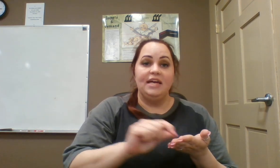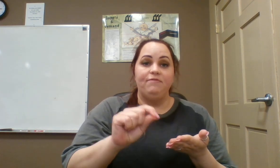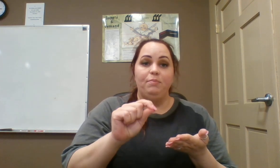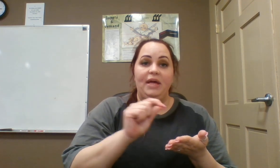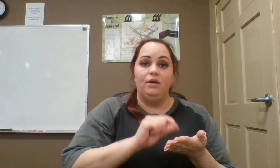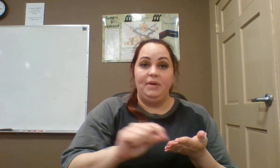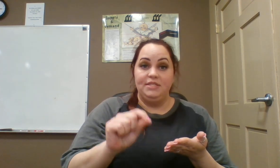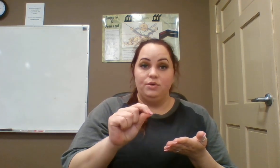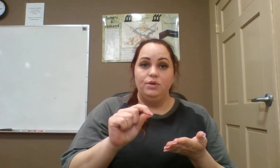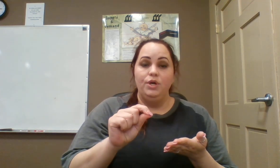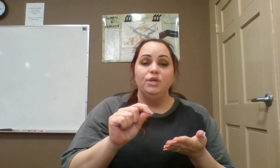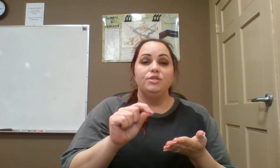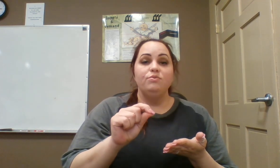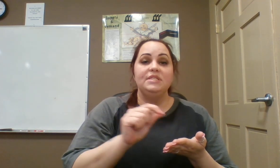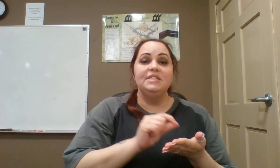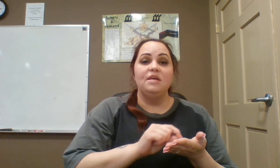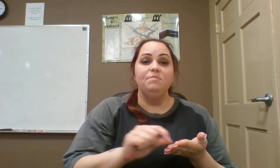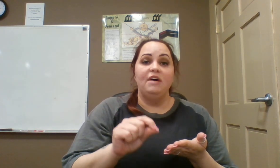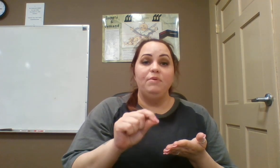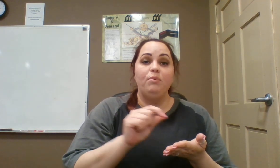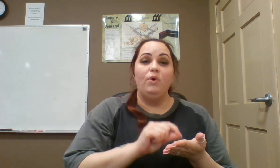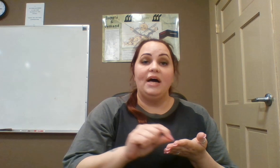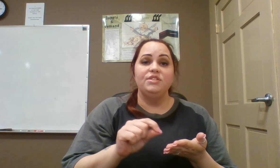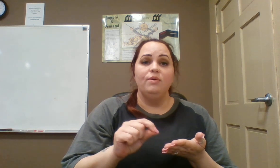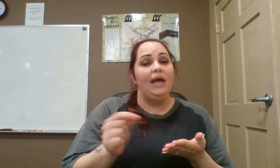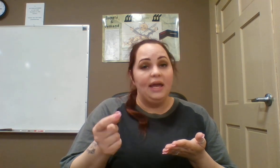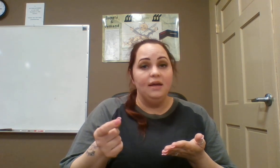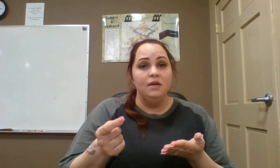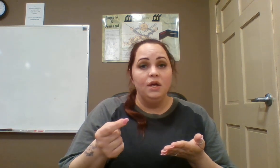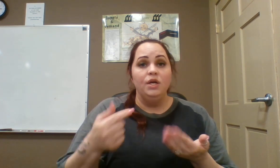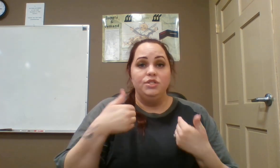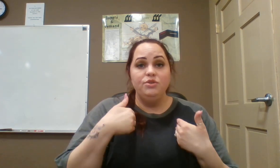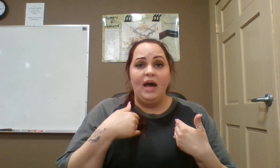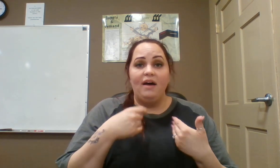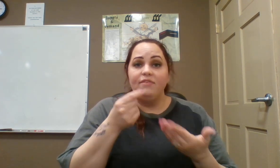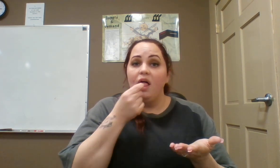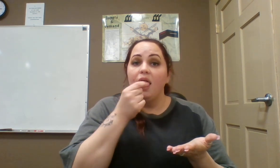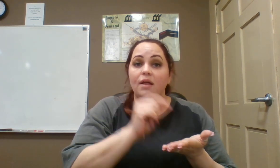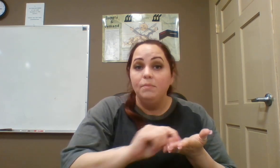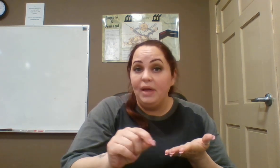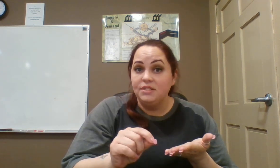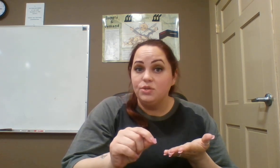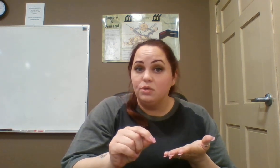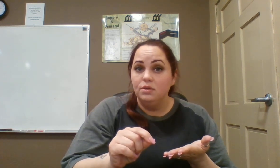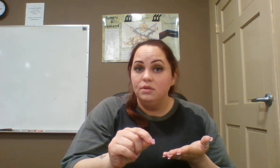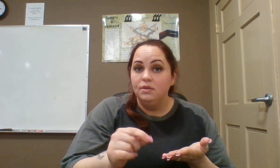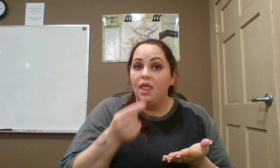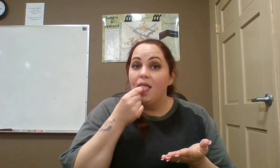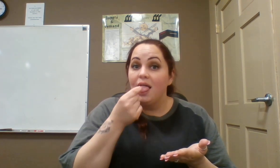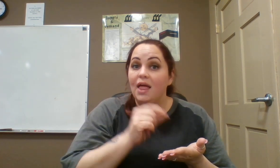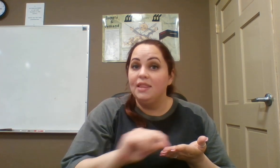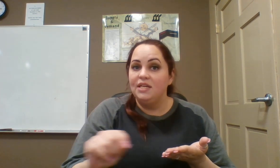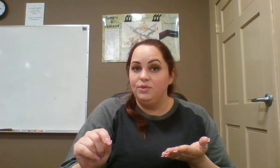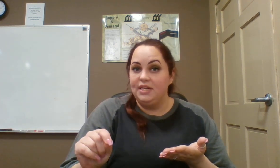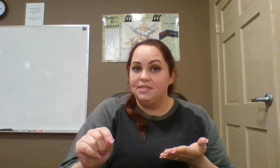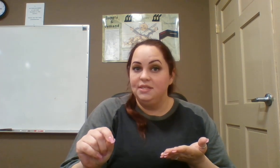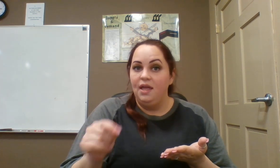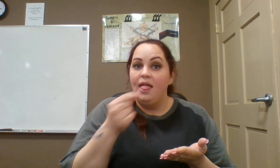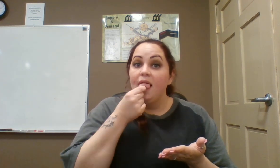for pen or pencil. So you will see some deaf people will ask you, hey, do you have a pencil? And they do this.